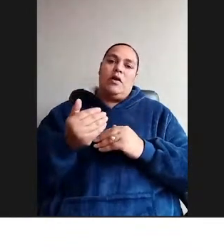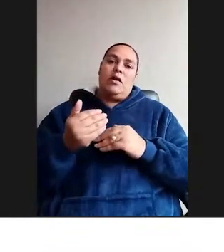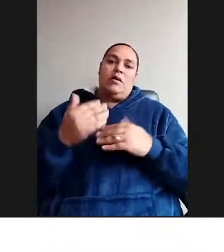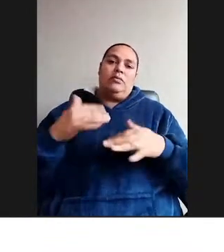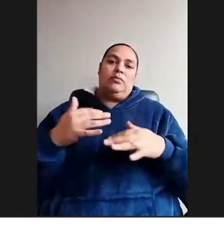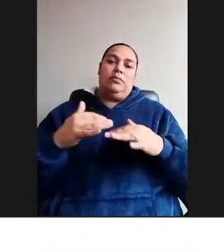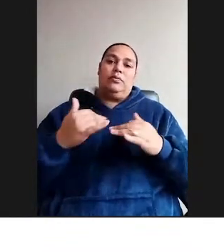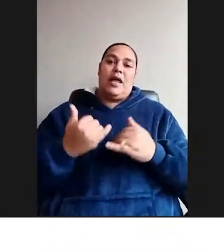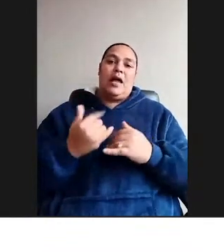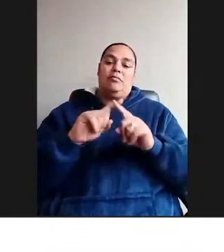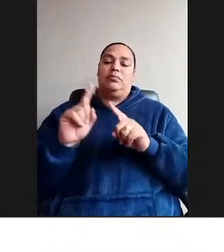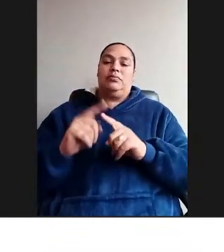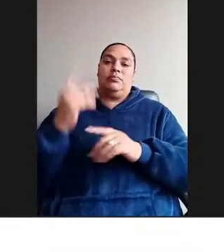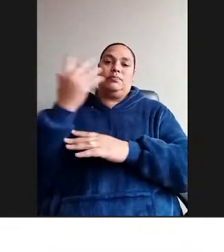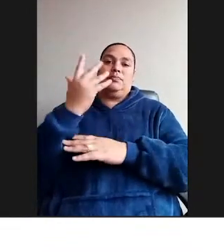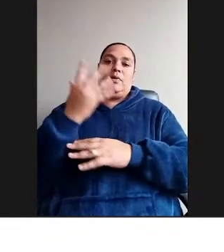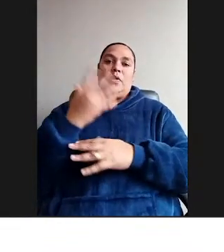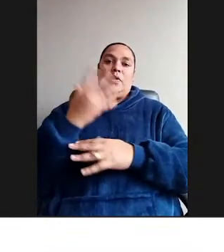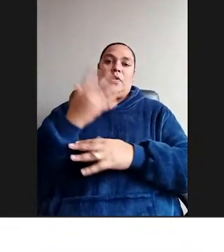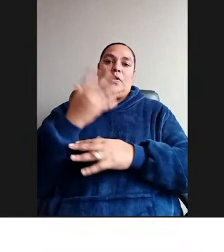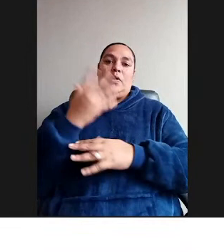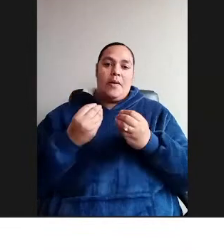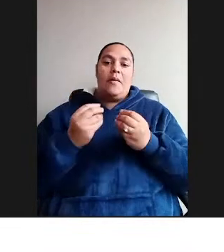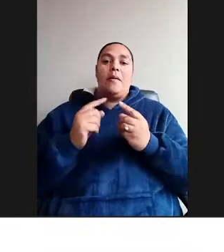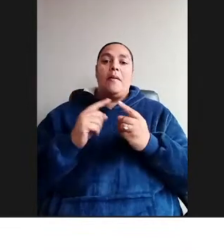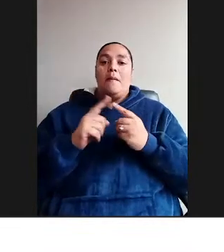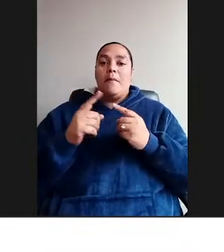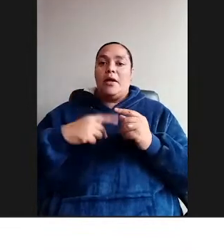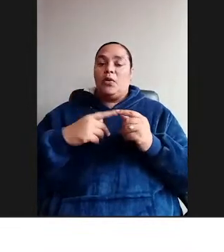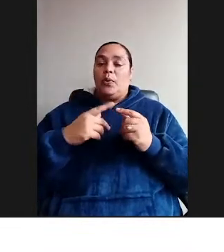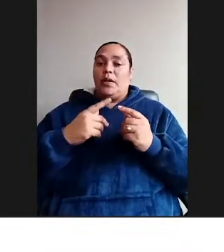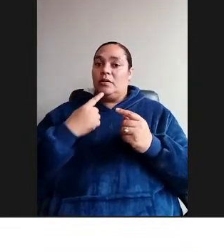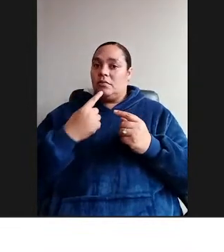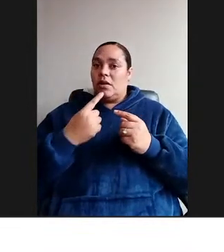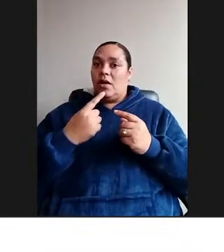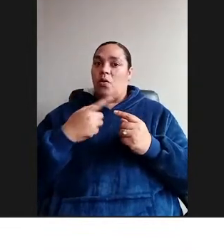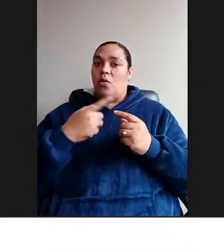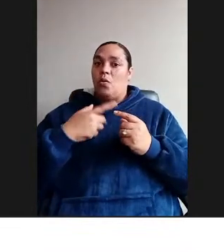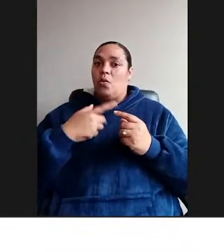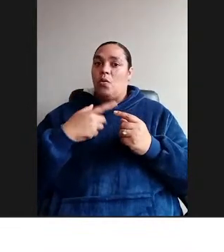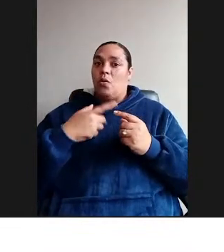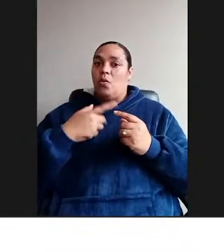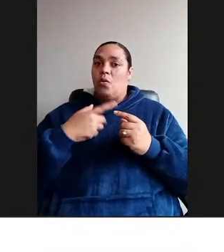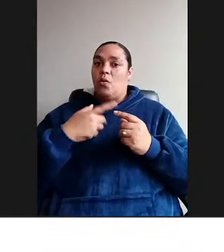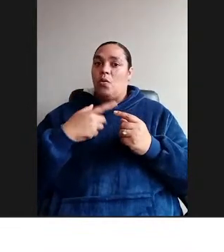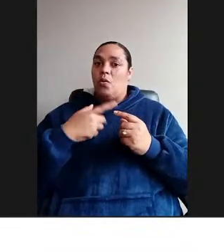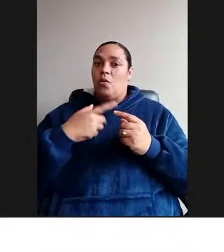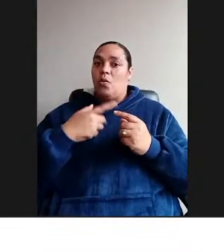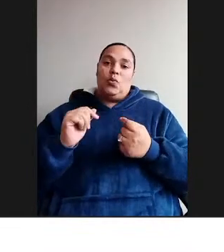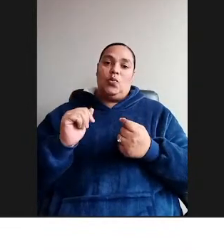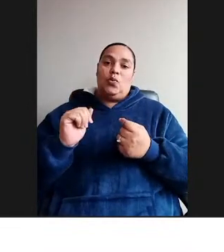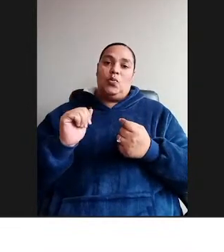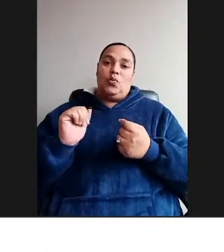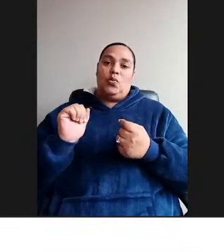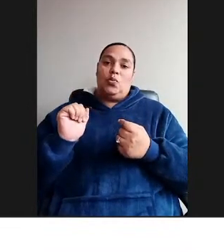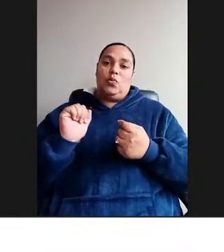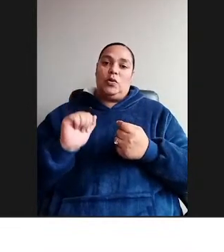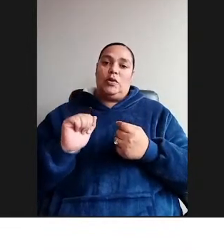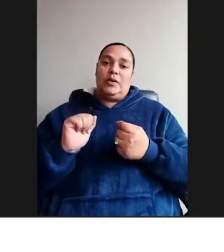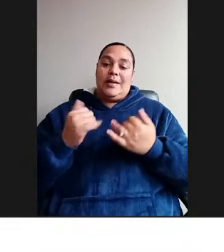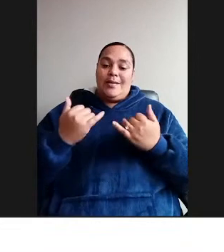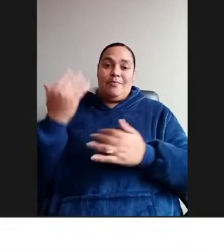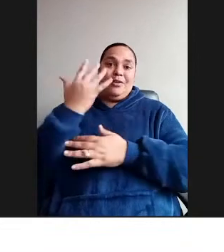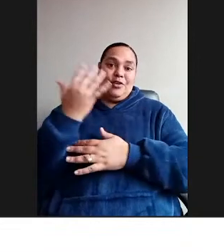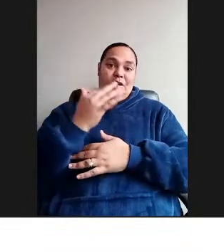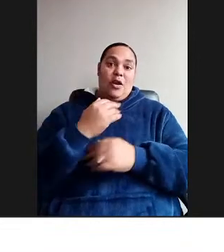we will be receiving? Do we concur that we will deal with the presentations one by one.